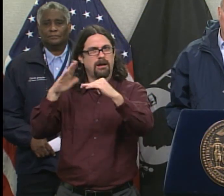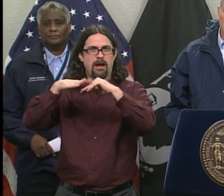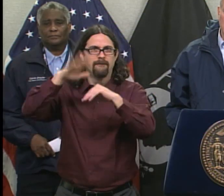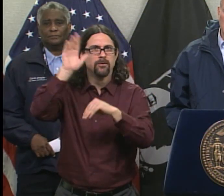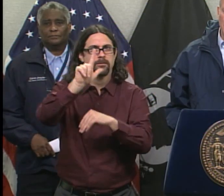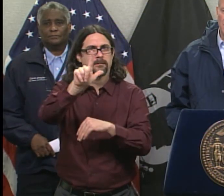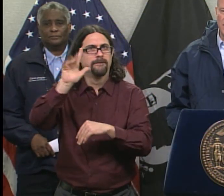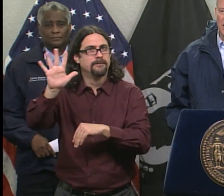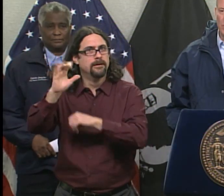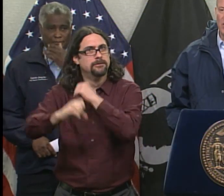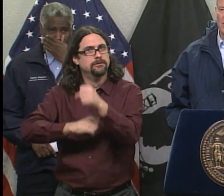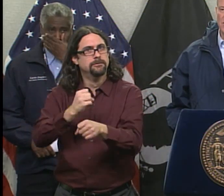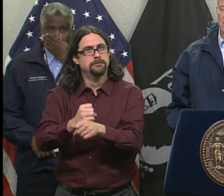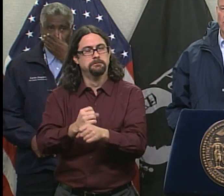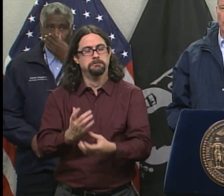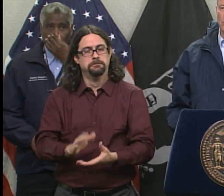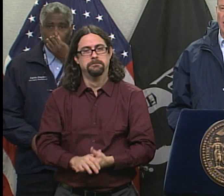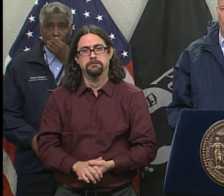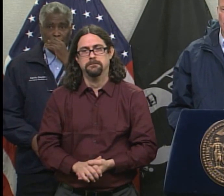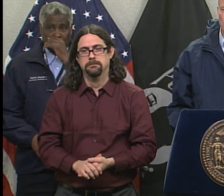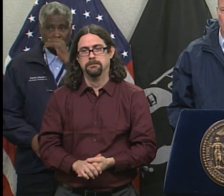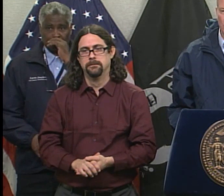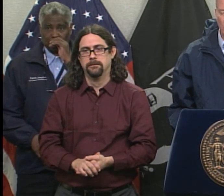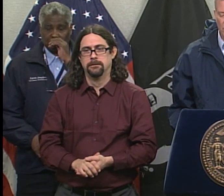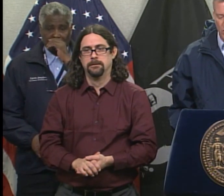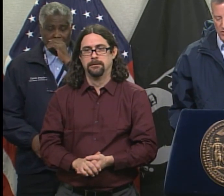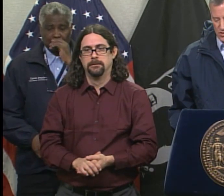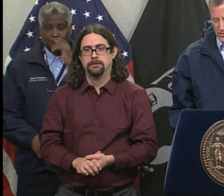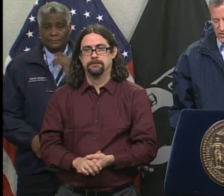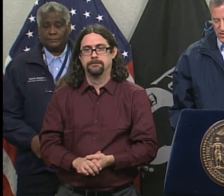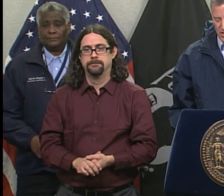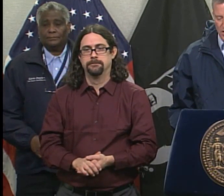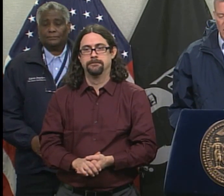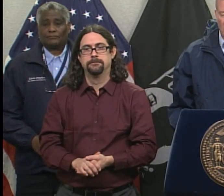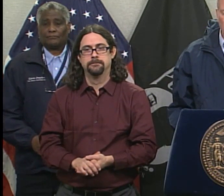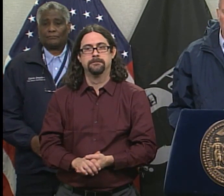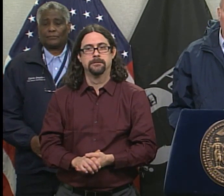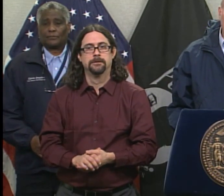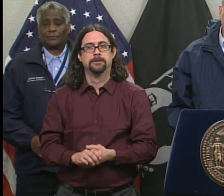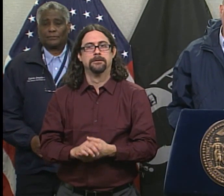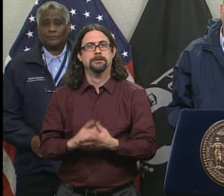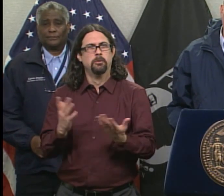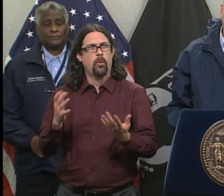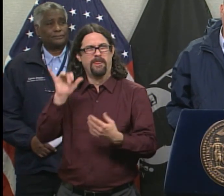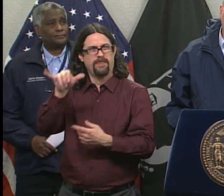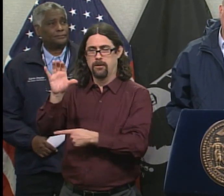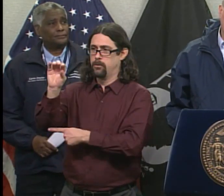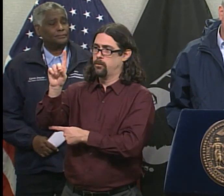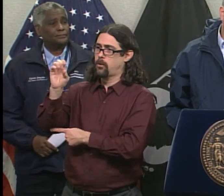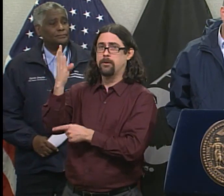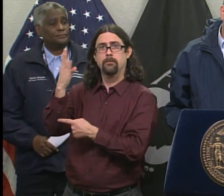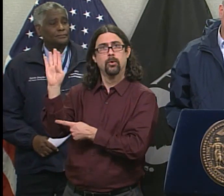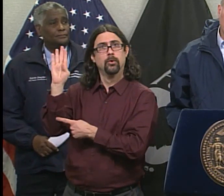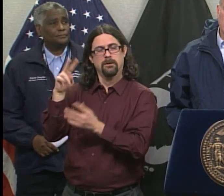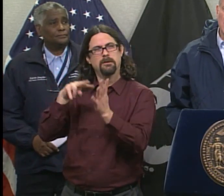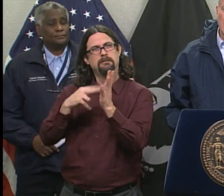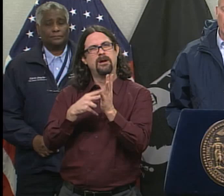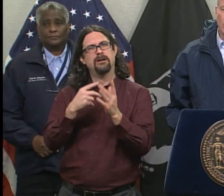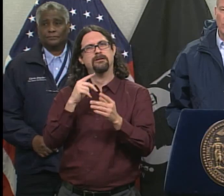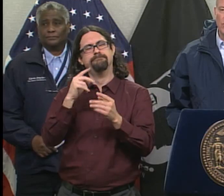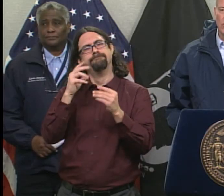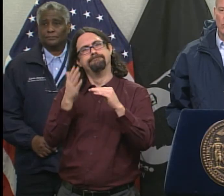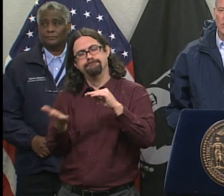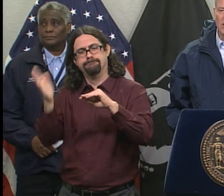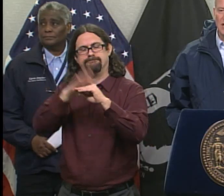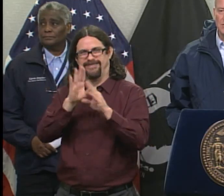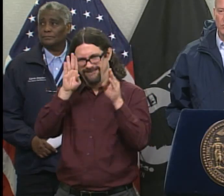homeless services and the nonprofits that do outreach work with homeless services. What we find is the vast majority of people, you've seen the numbers now